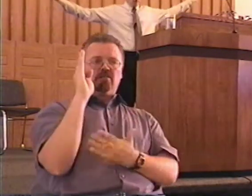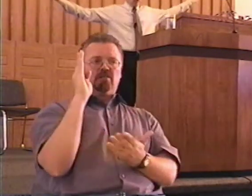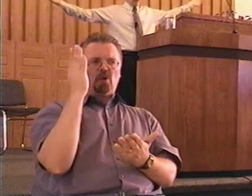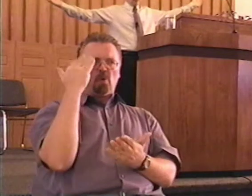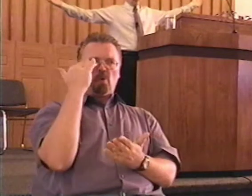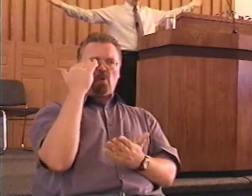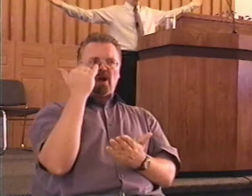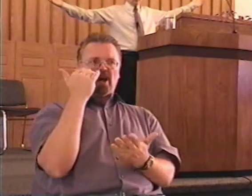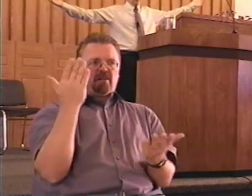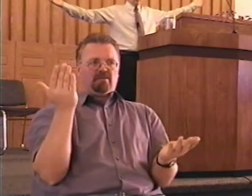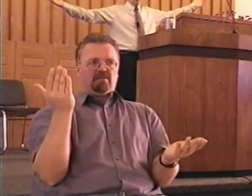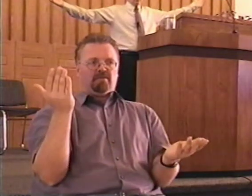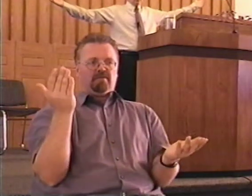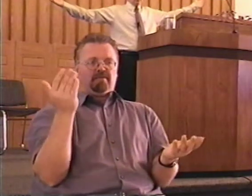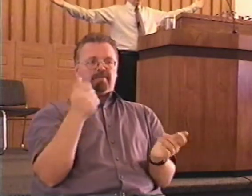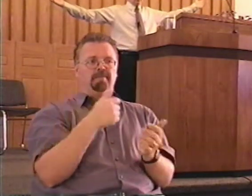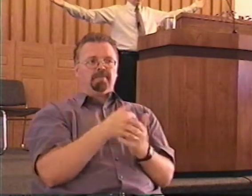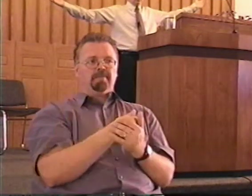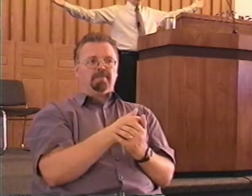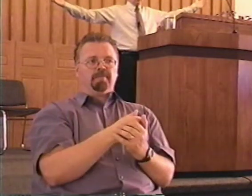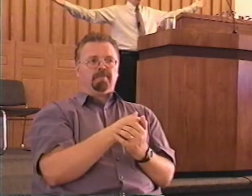Why don't we?